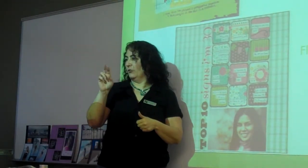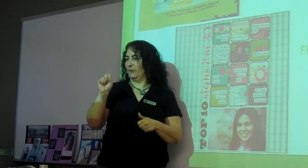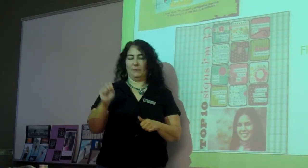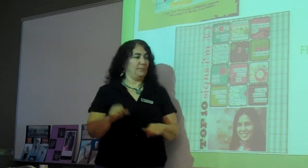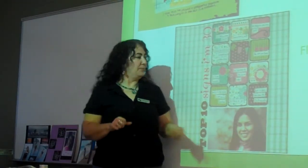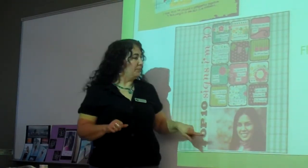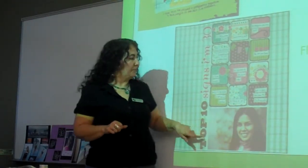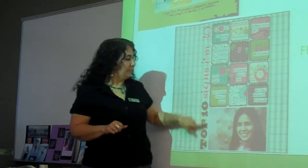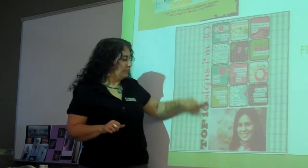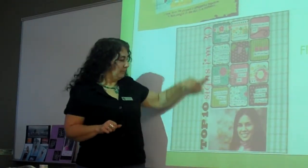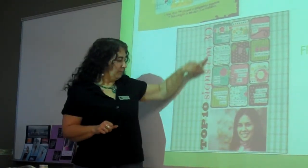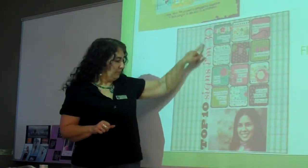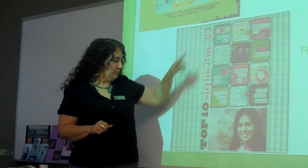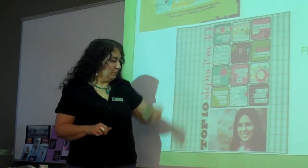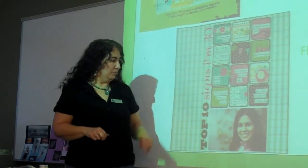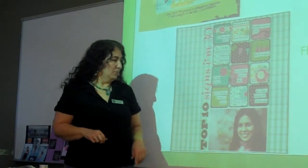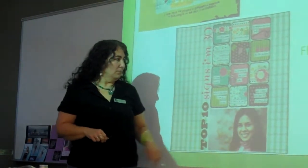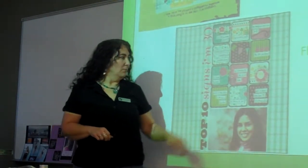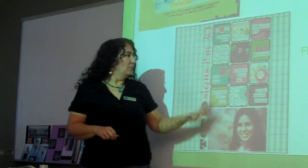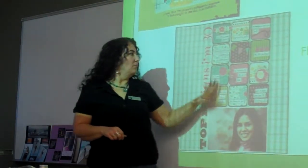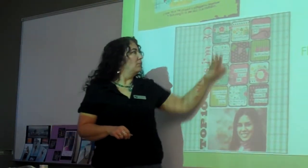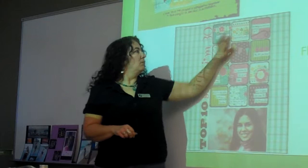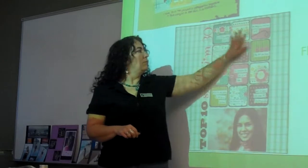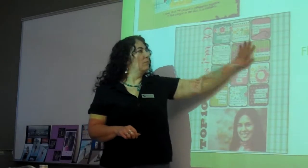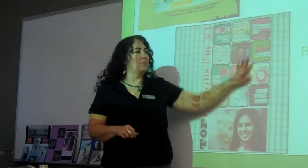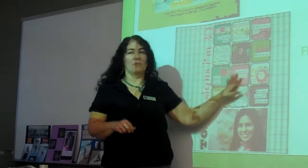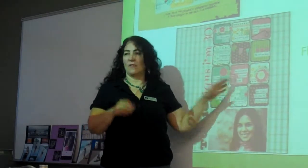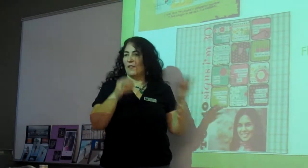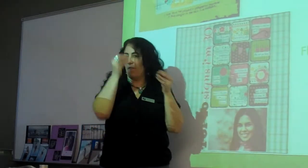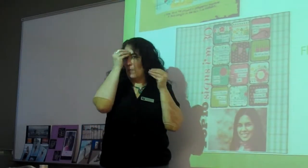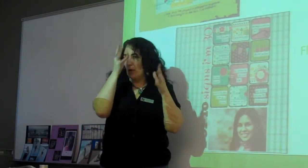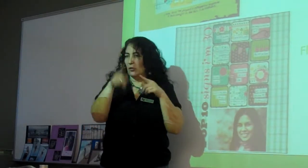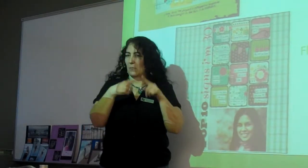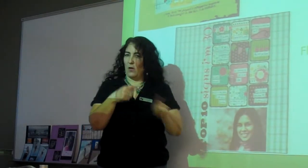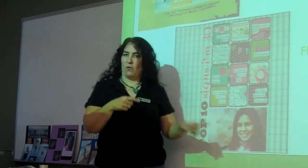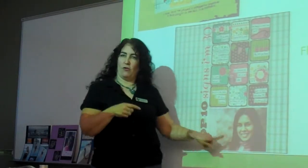Once again, the lettering that I added on this, either with stickers.